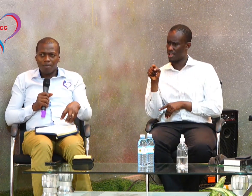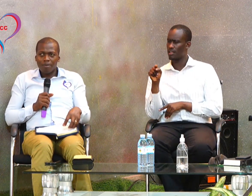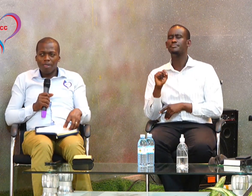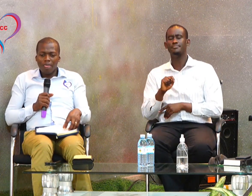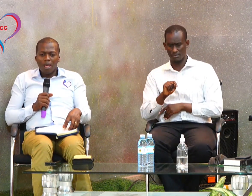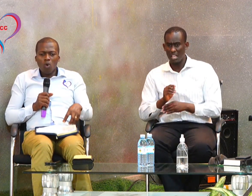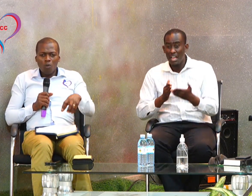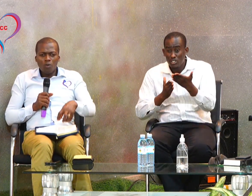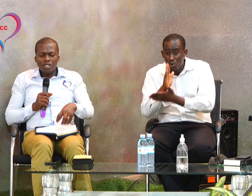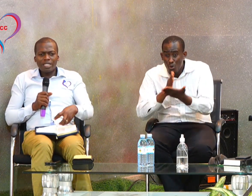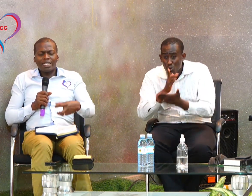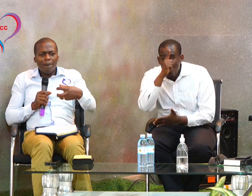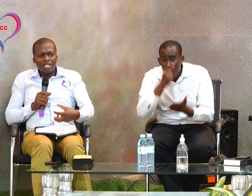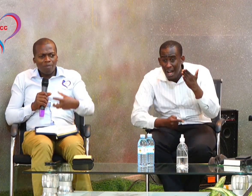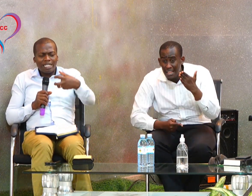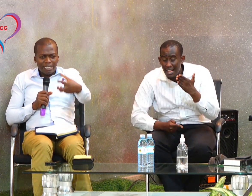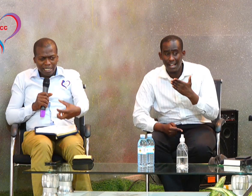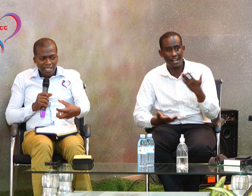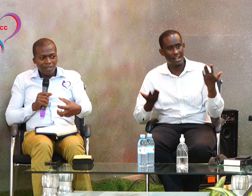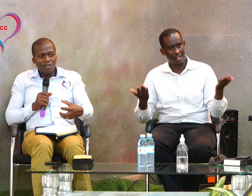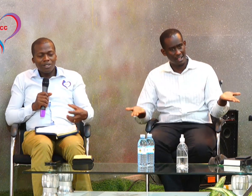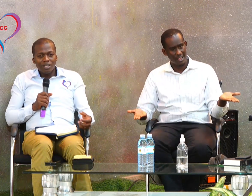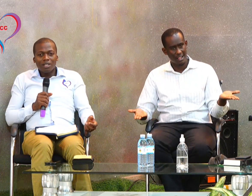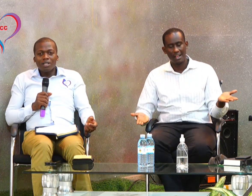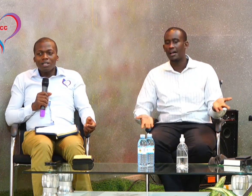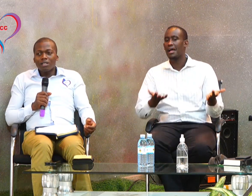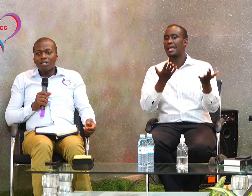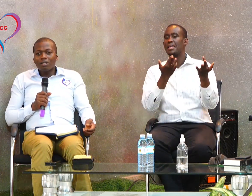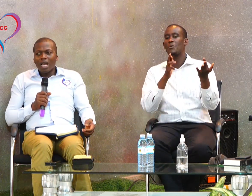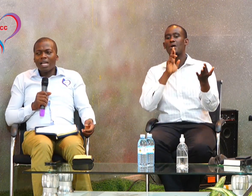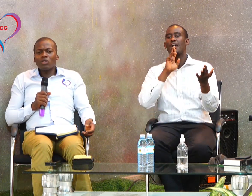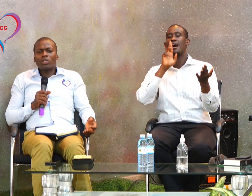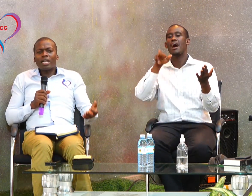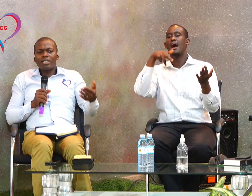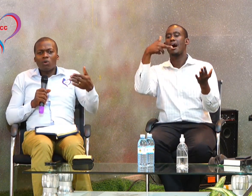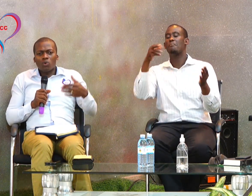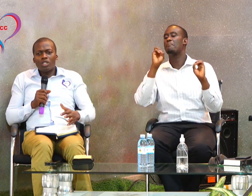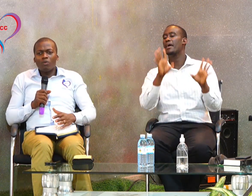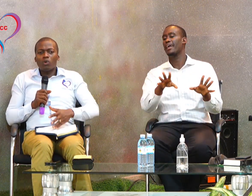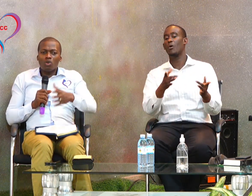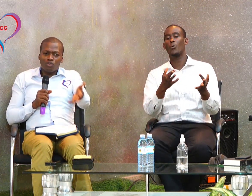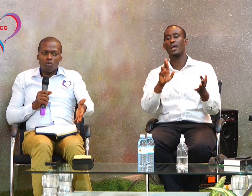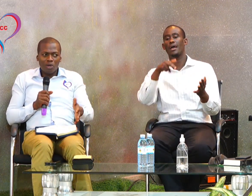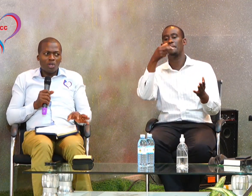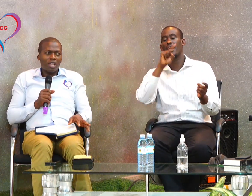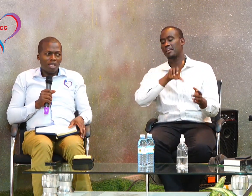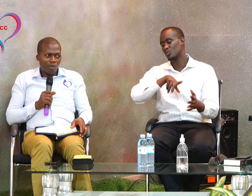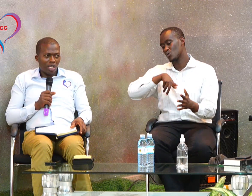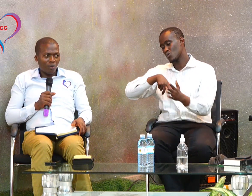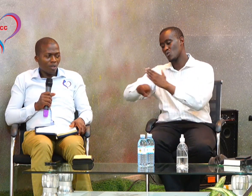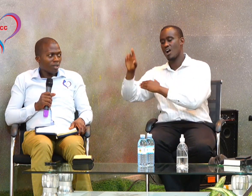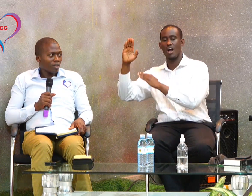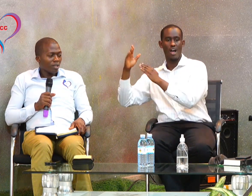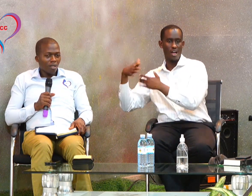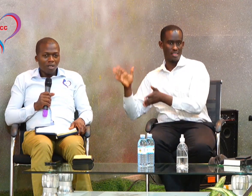What is the truth? You don't wait for the answer and you go outside. Read